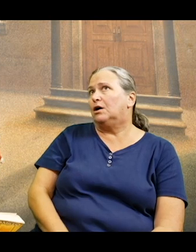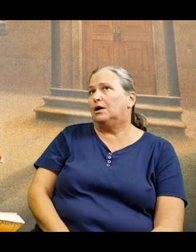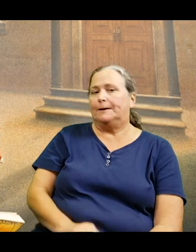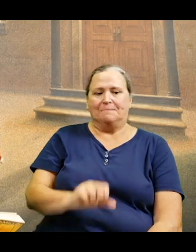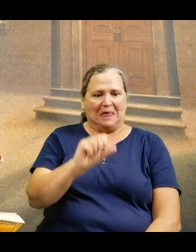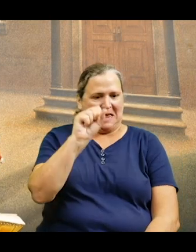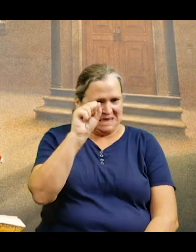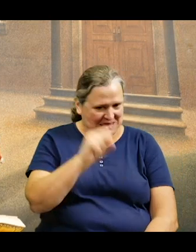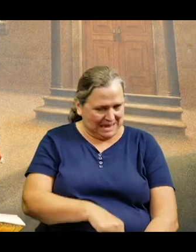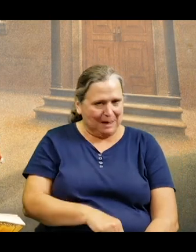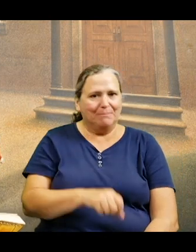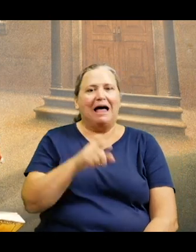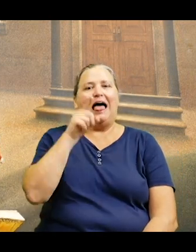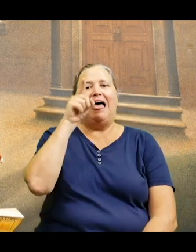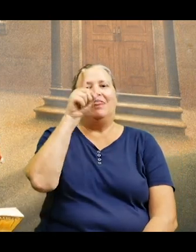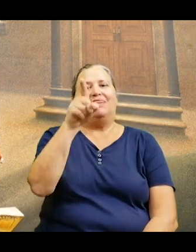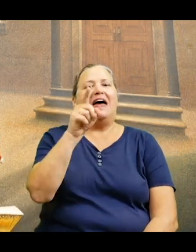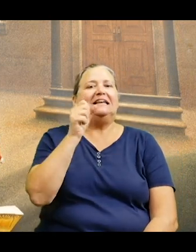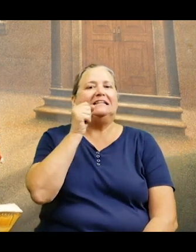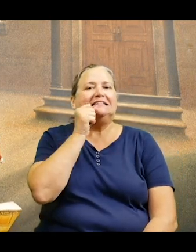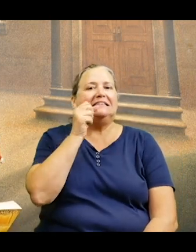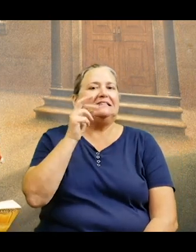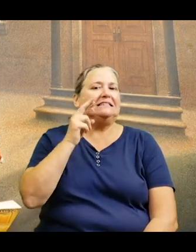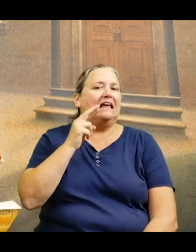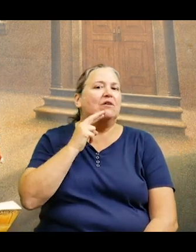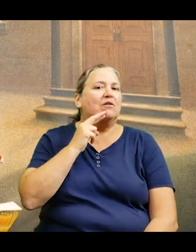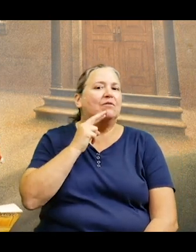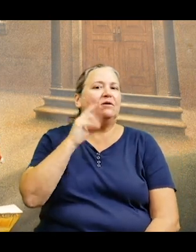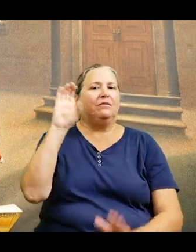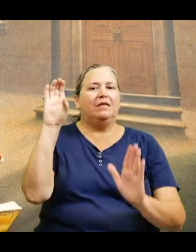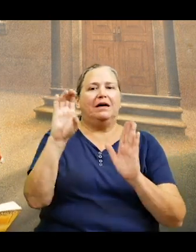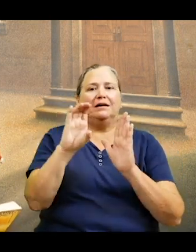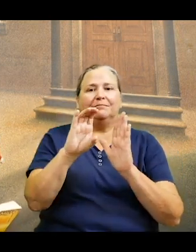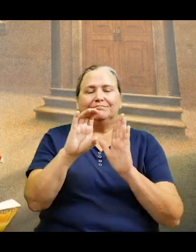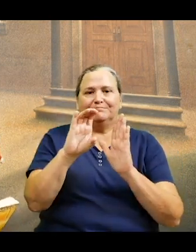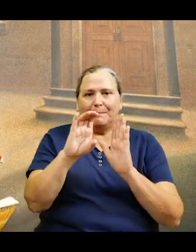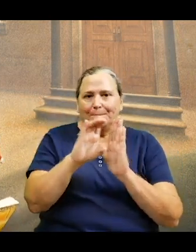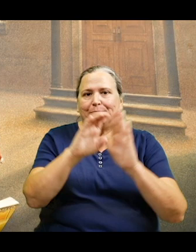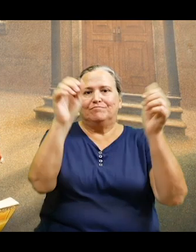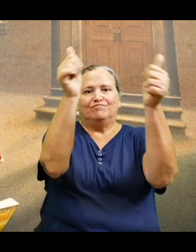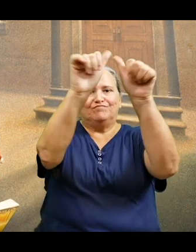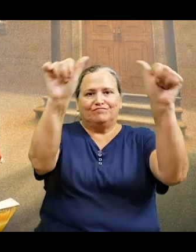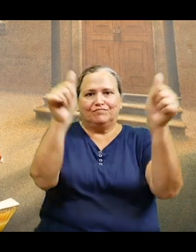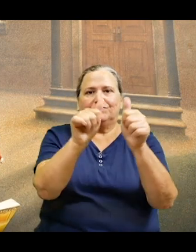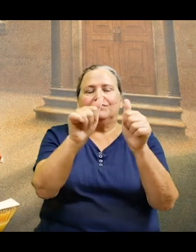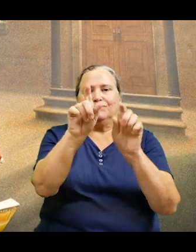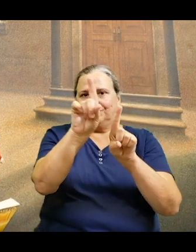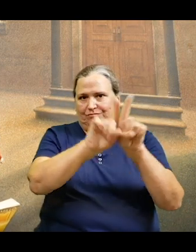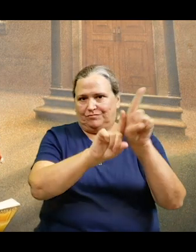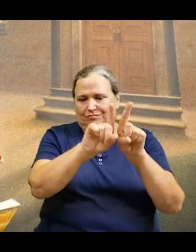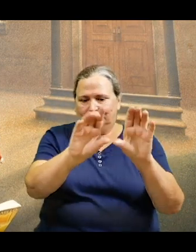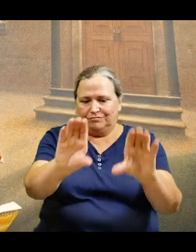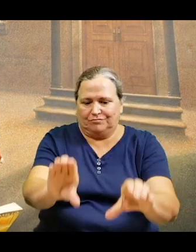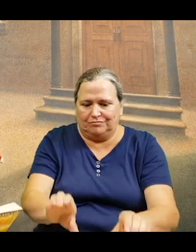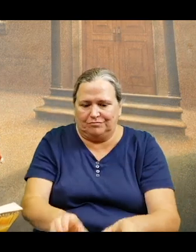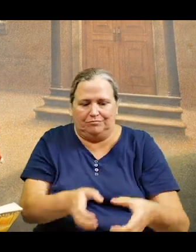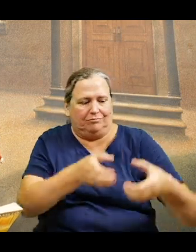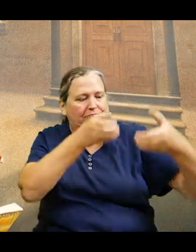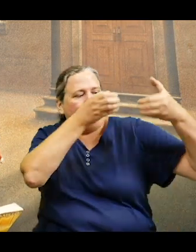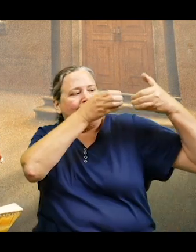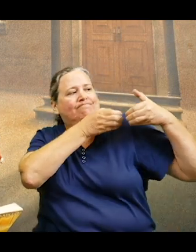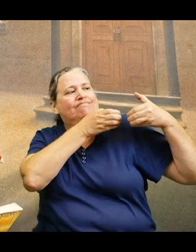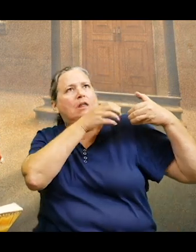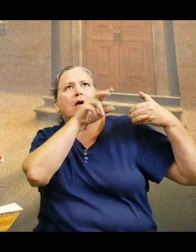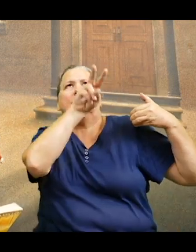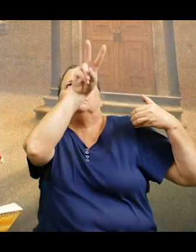said Lawrence. "That is the Sarah Ruth constellation." He picked Edward up and put him on his shoulder. "You can see